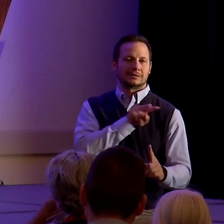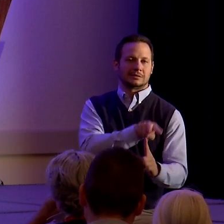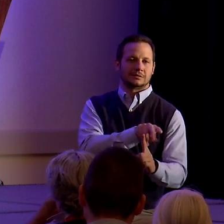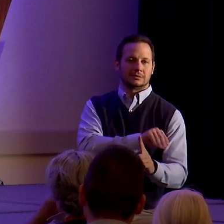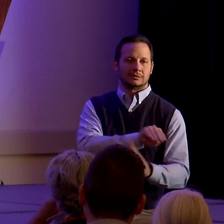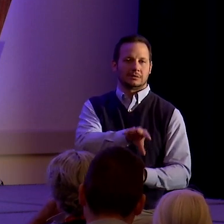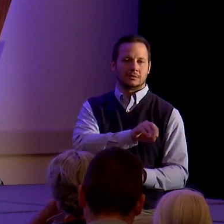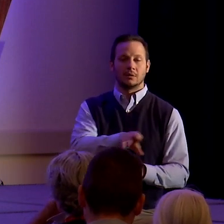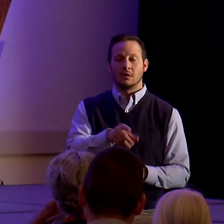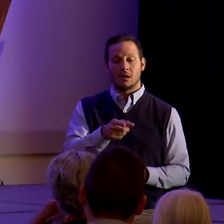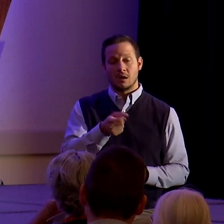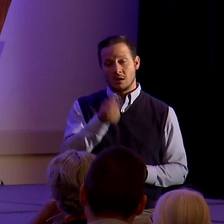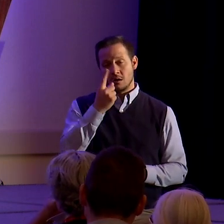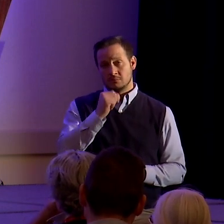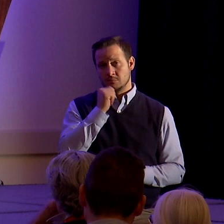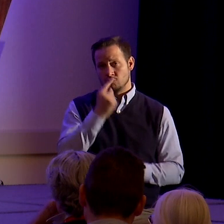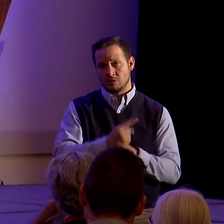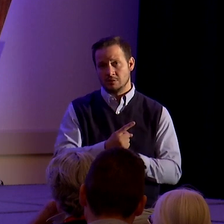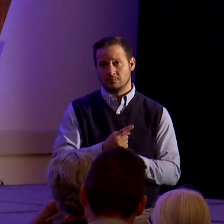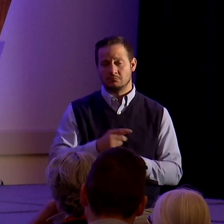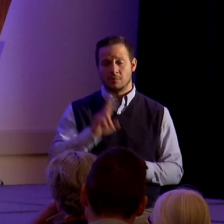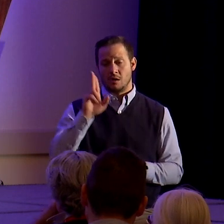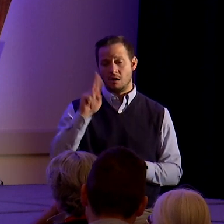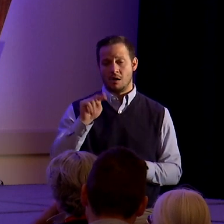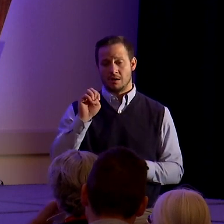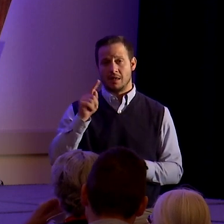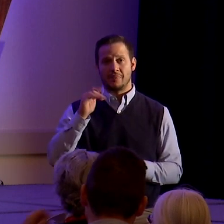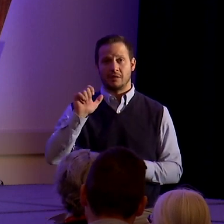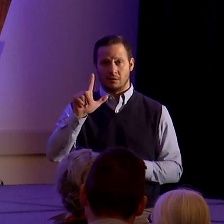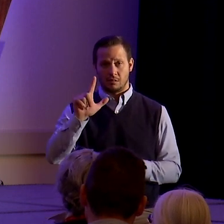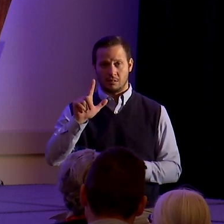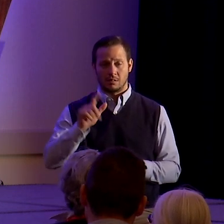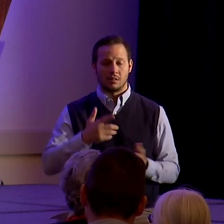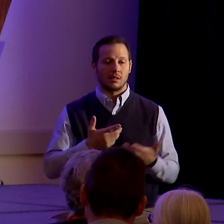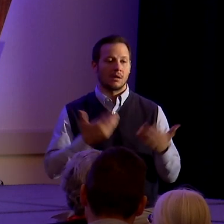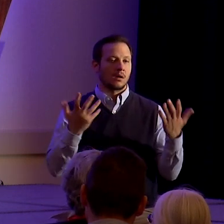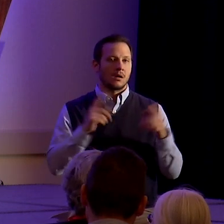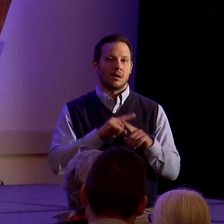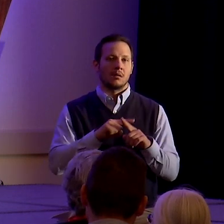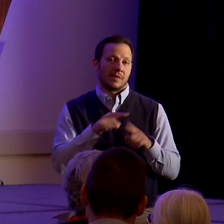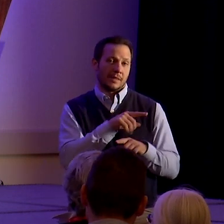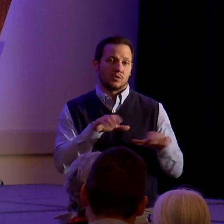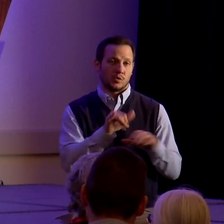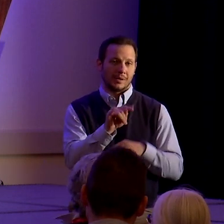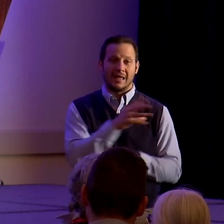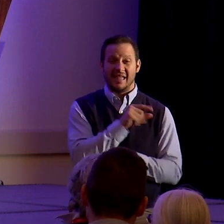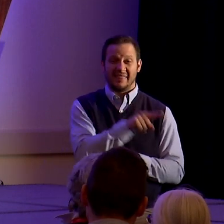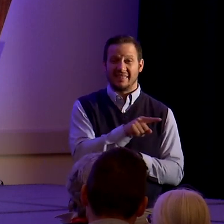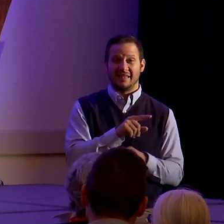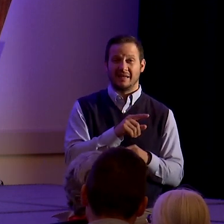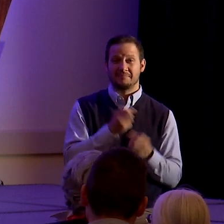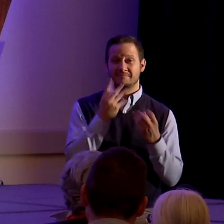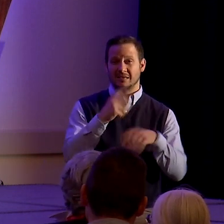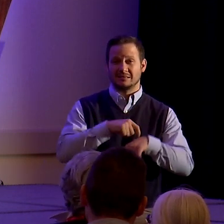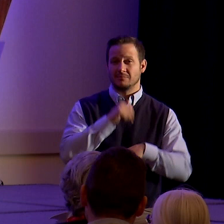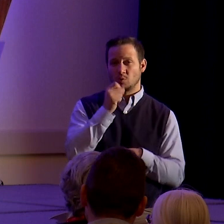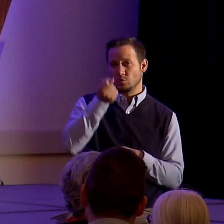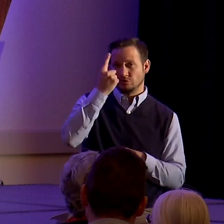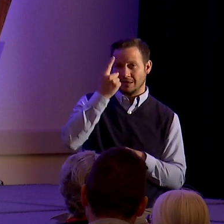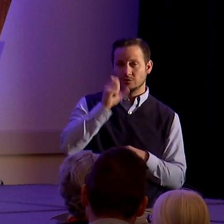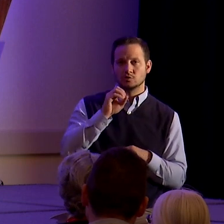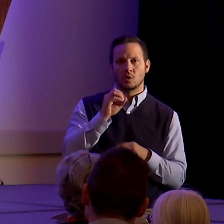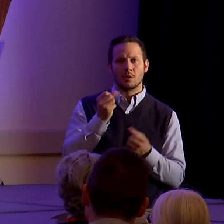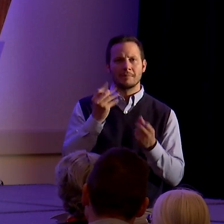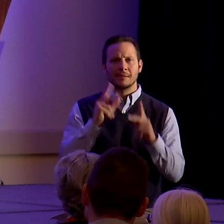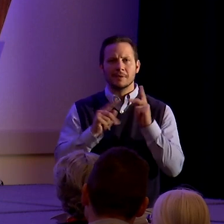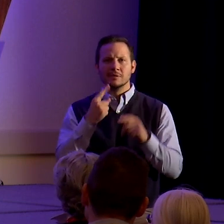is unethical, it's not okay, but they do it anyways, and a lot of times they don't even know that it's wrong. They don't understand that it's wrong. So we have people coming to us saying, you